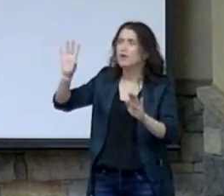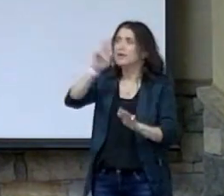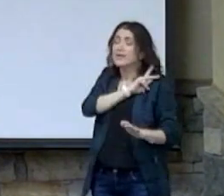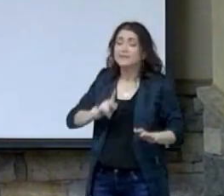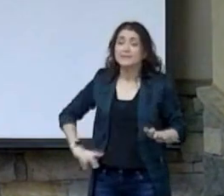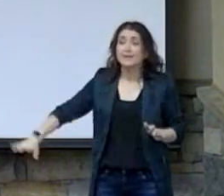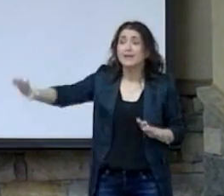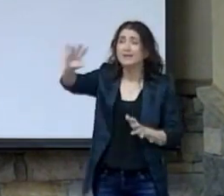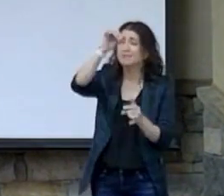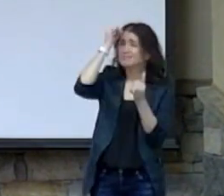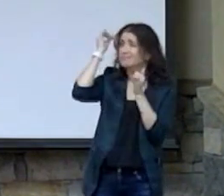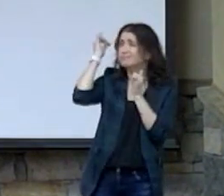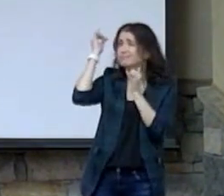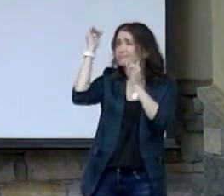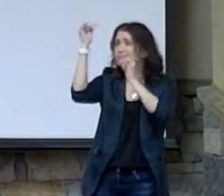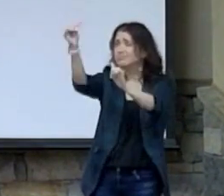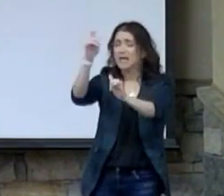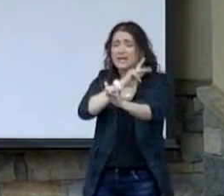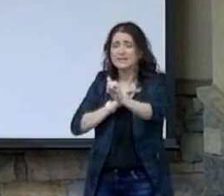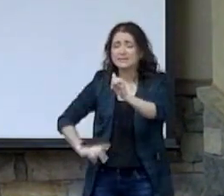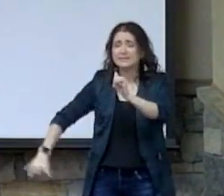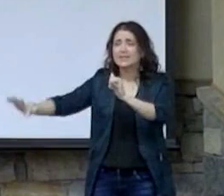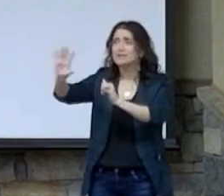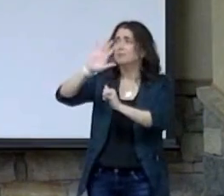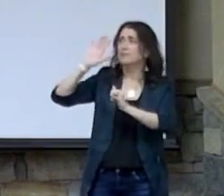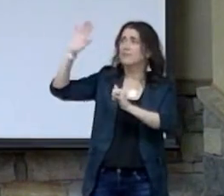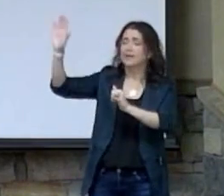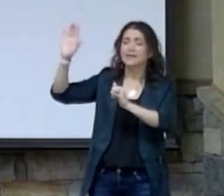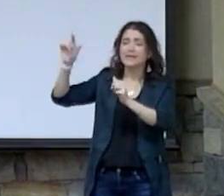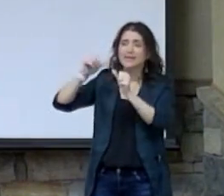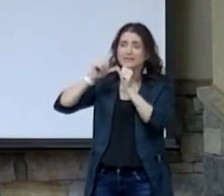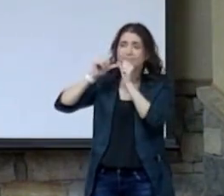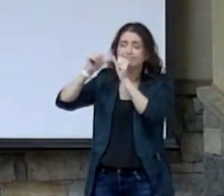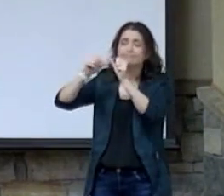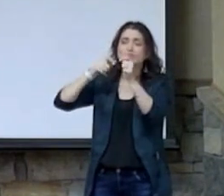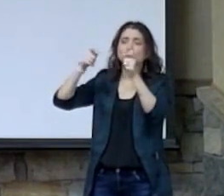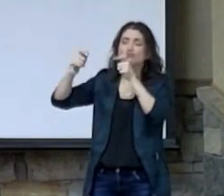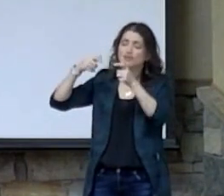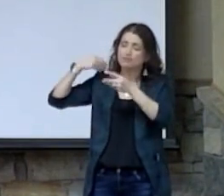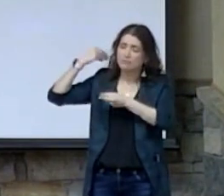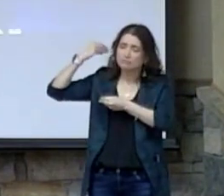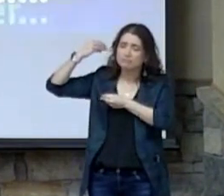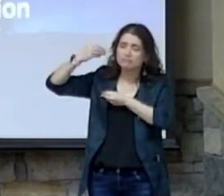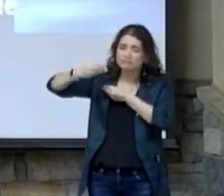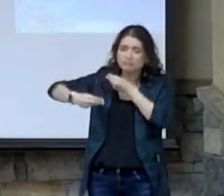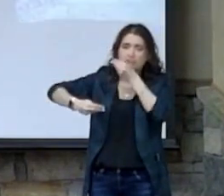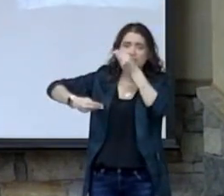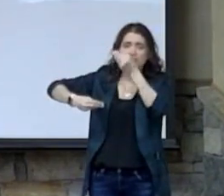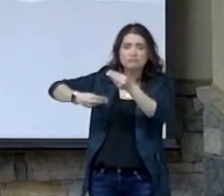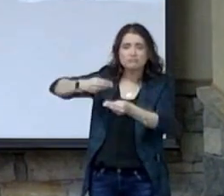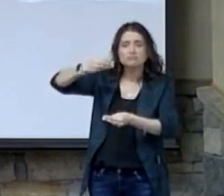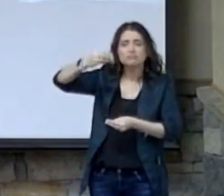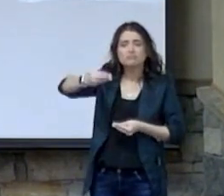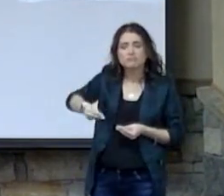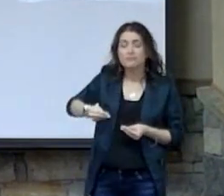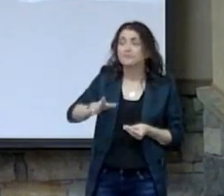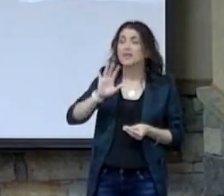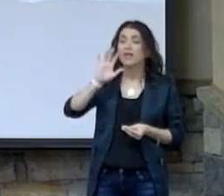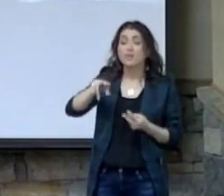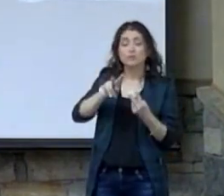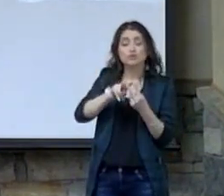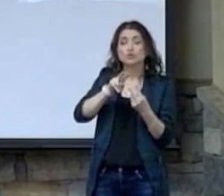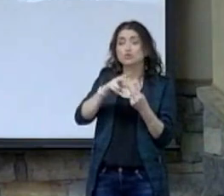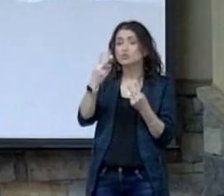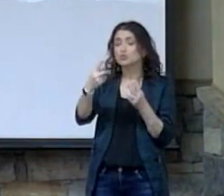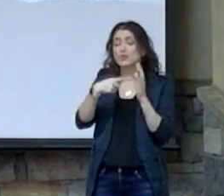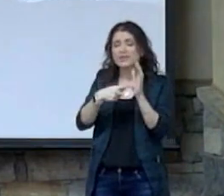everlasting kingdom, and His dominion endures from generation to generation. These are just two examples. There